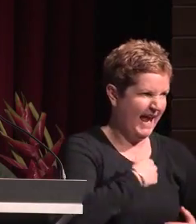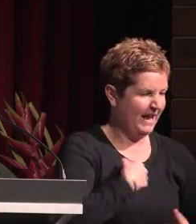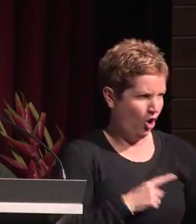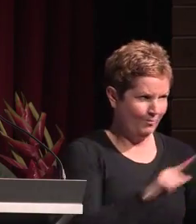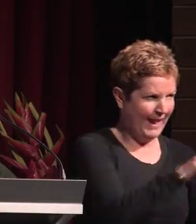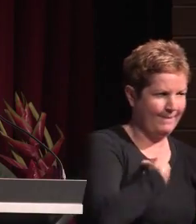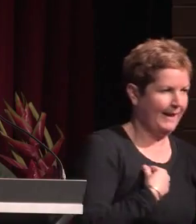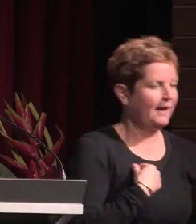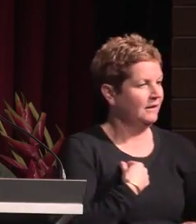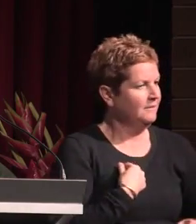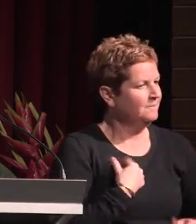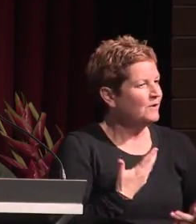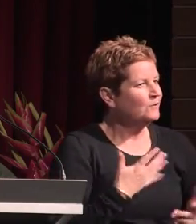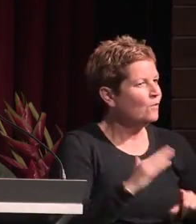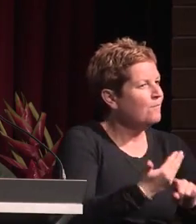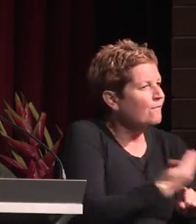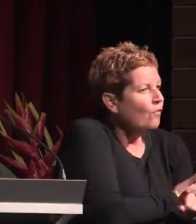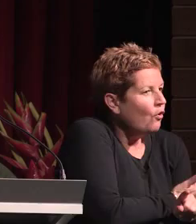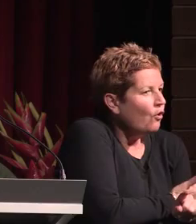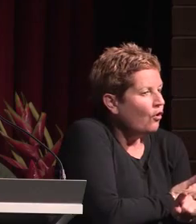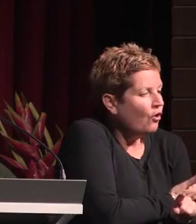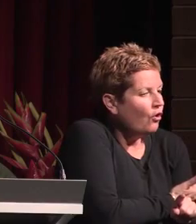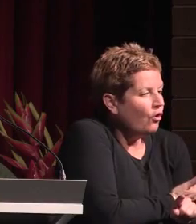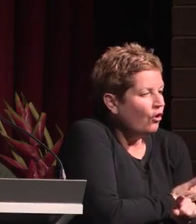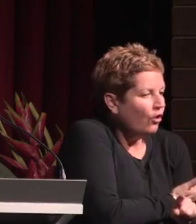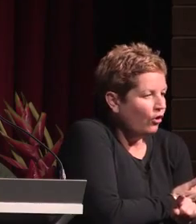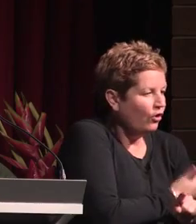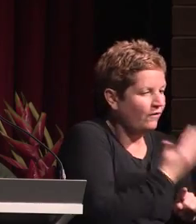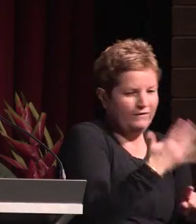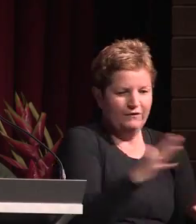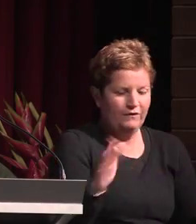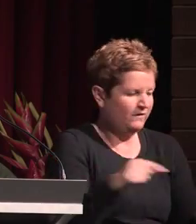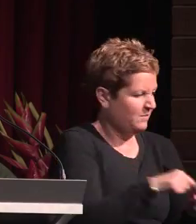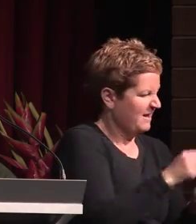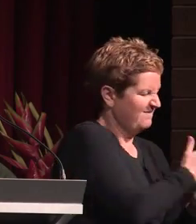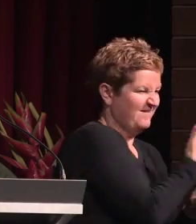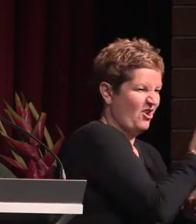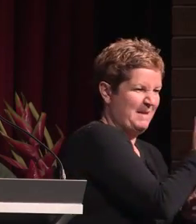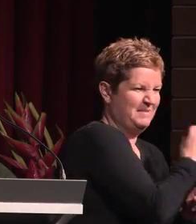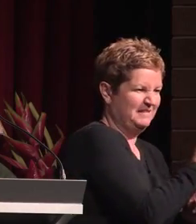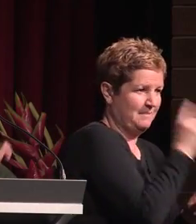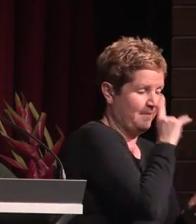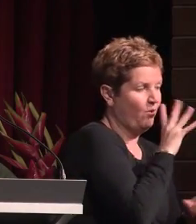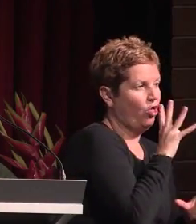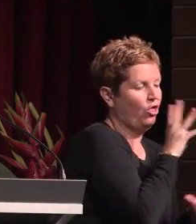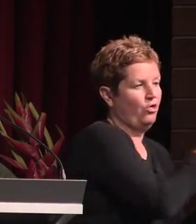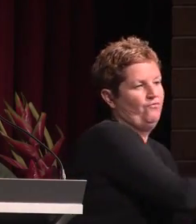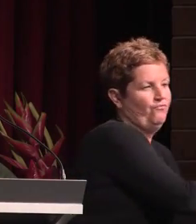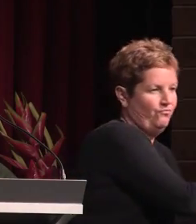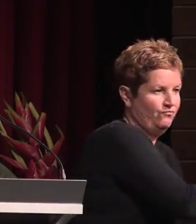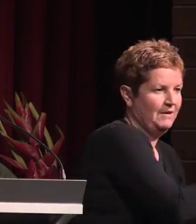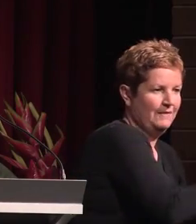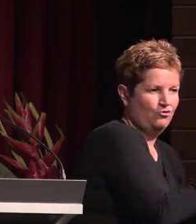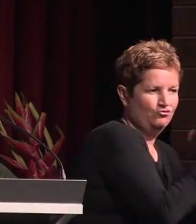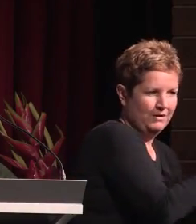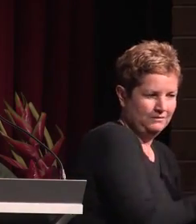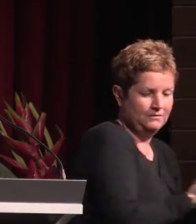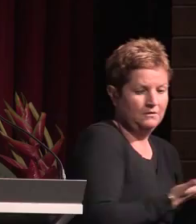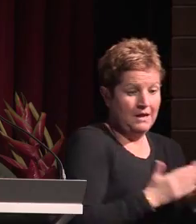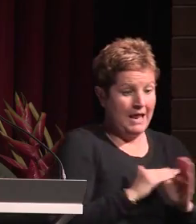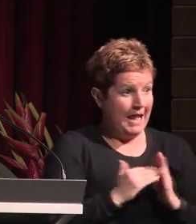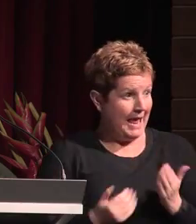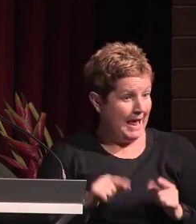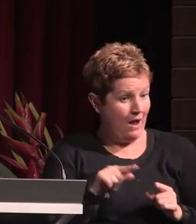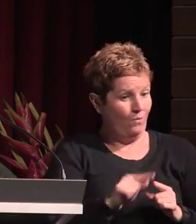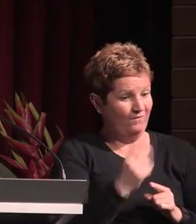found that prior to doing the WAPs, we were only getting probably 19% of uptake on average for our projects. And now